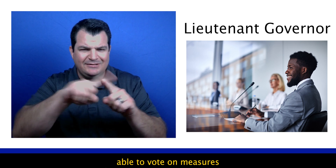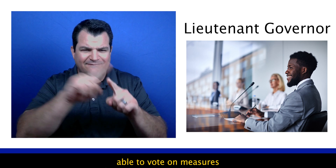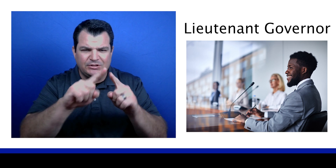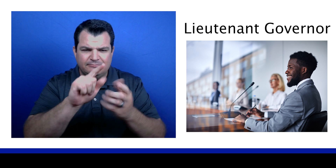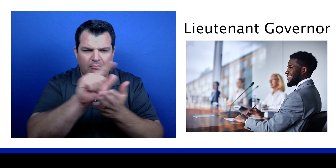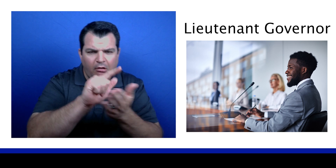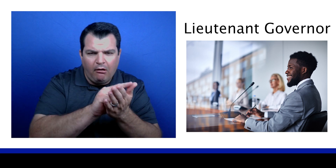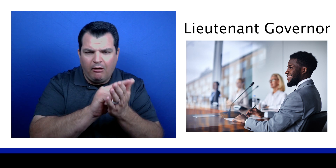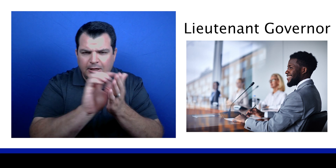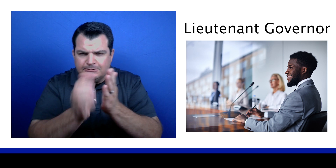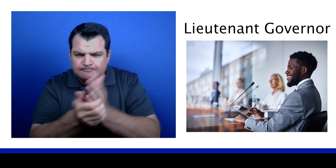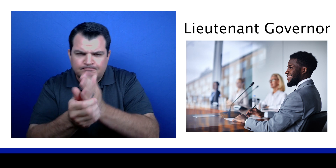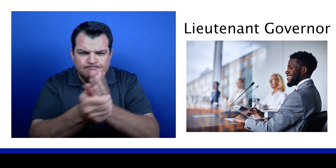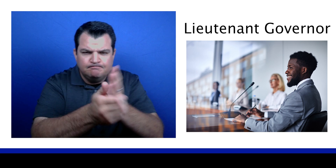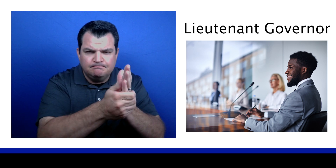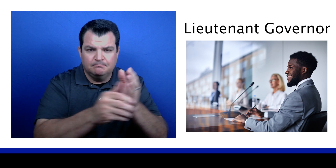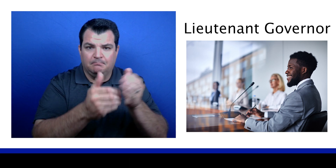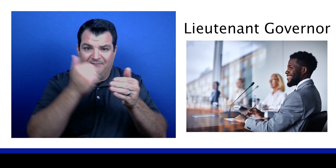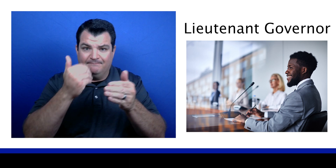of a tie.